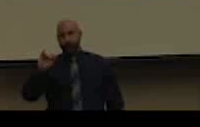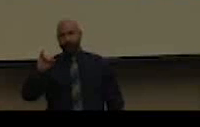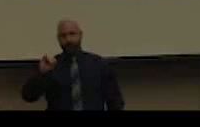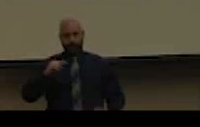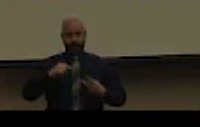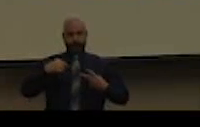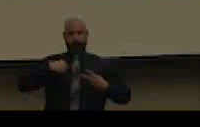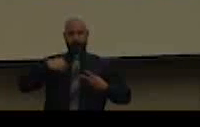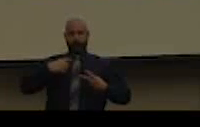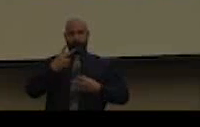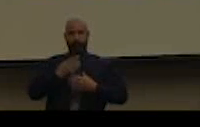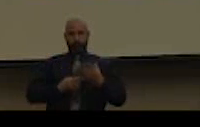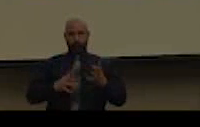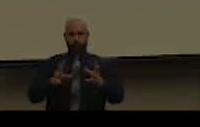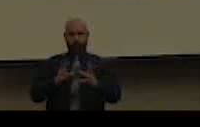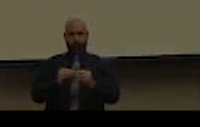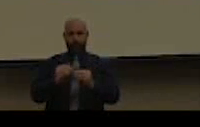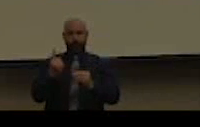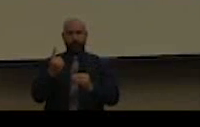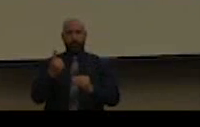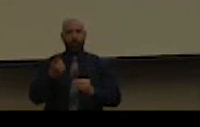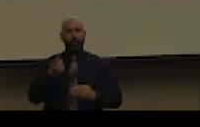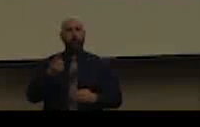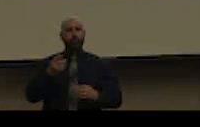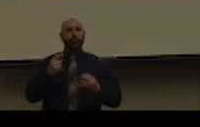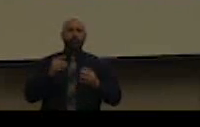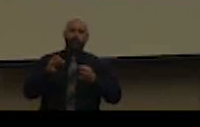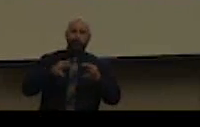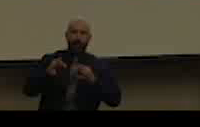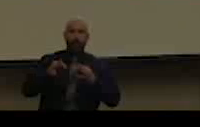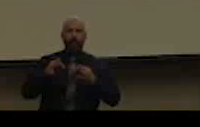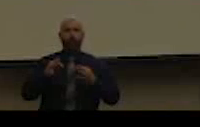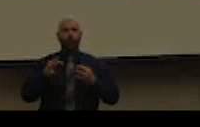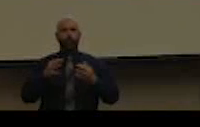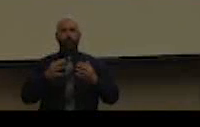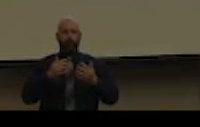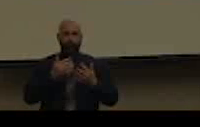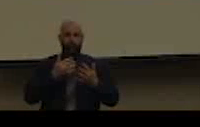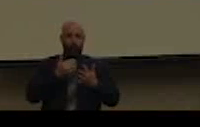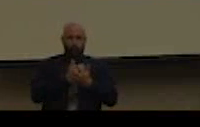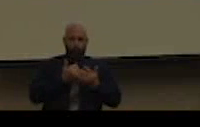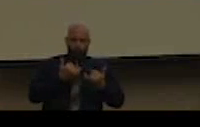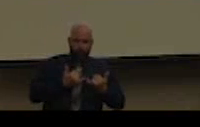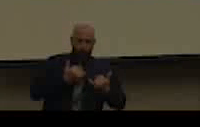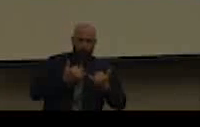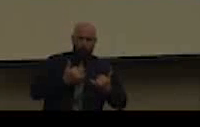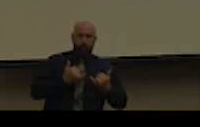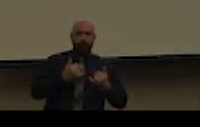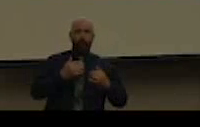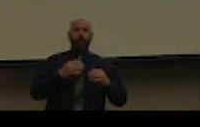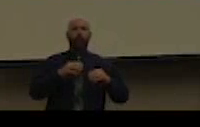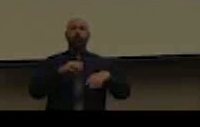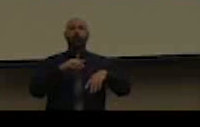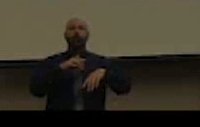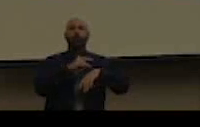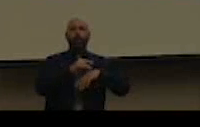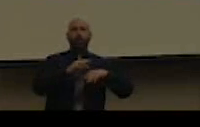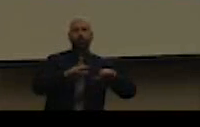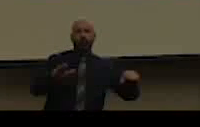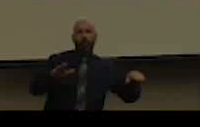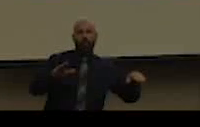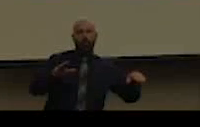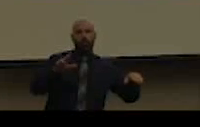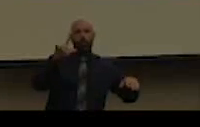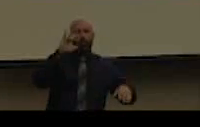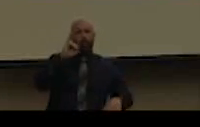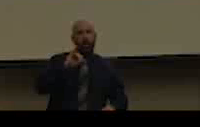child care looked like. He had kind of an outdated view of sticking children in front of a television set. Now, everyone around that table